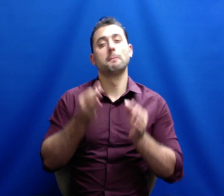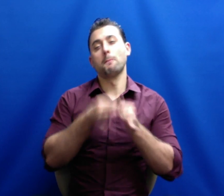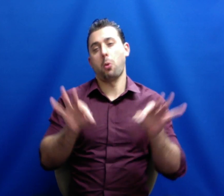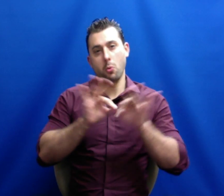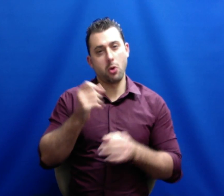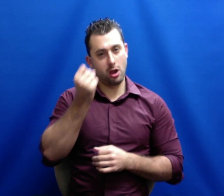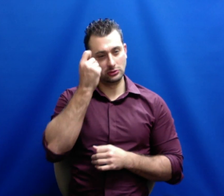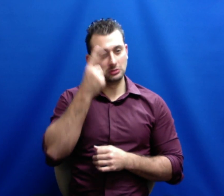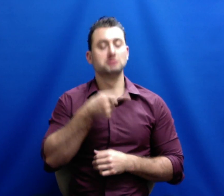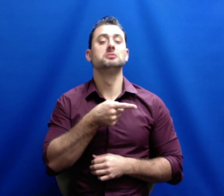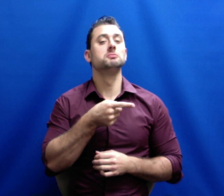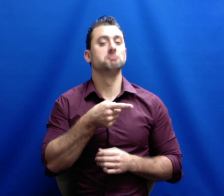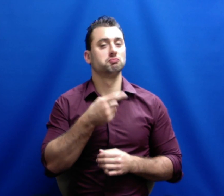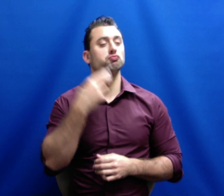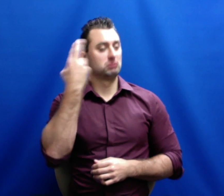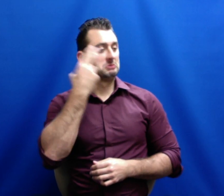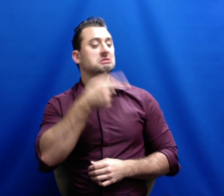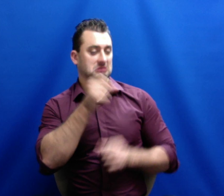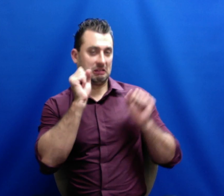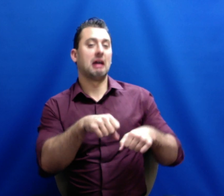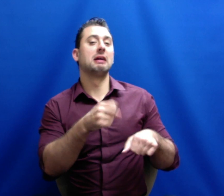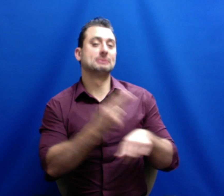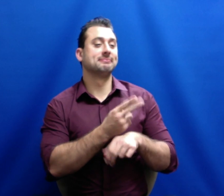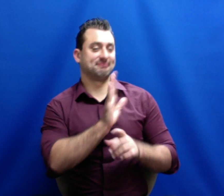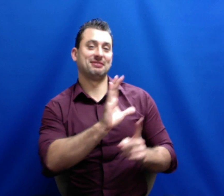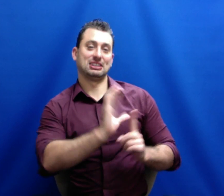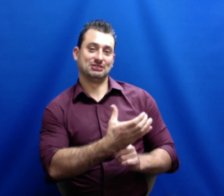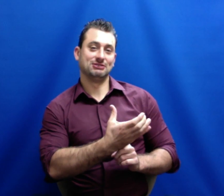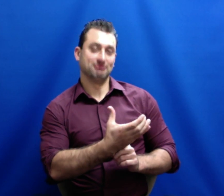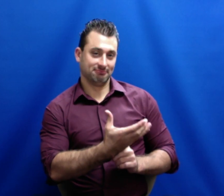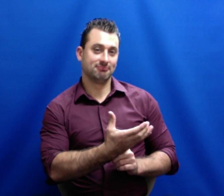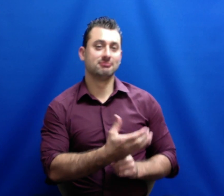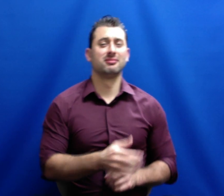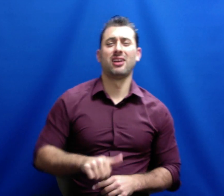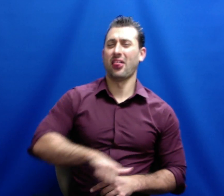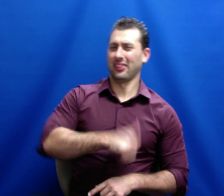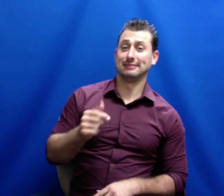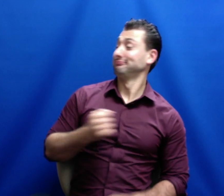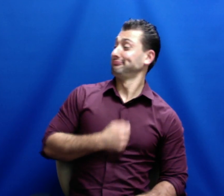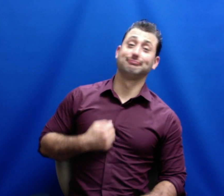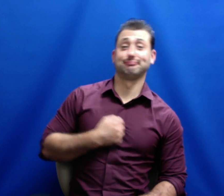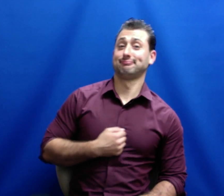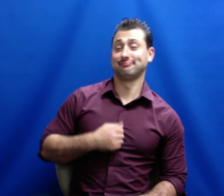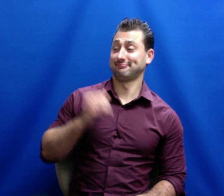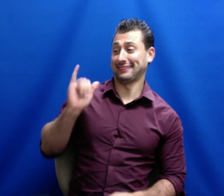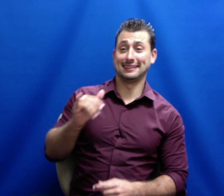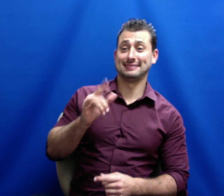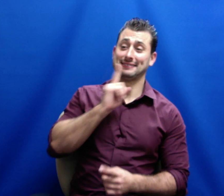to understand that there are certain times where deaf culture can be used as an excuse, and other times, sorry, it's